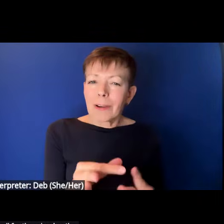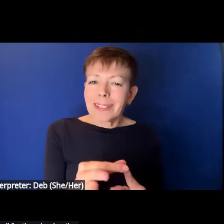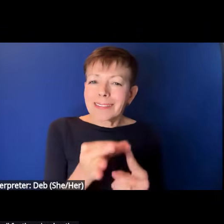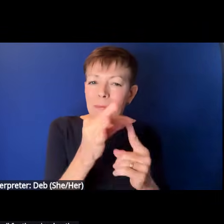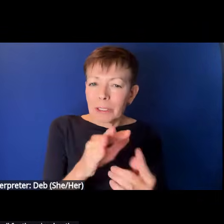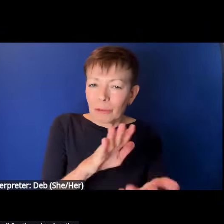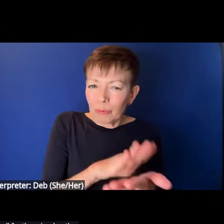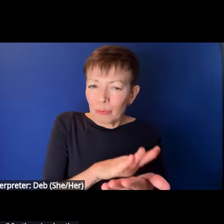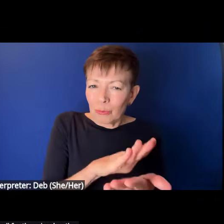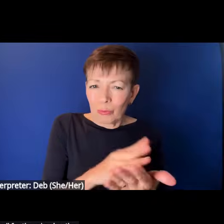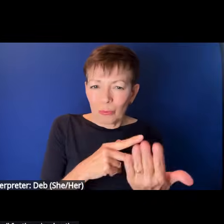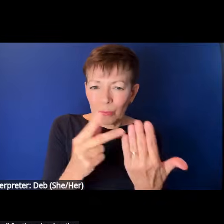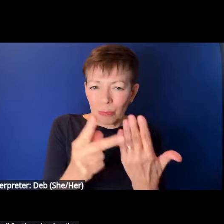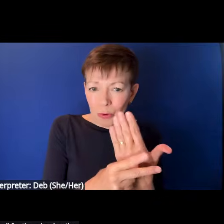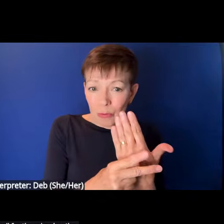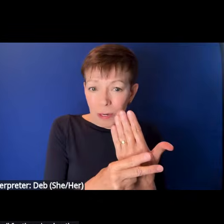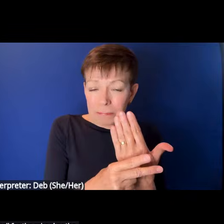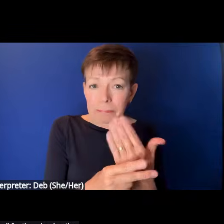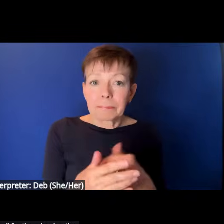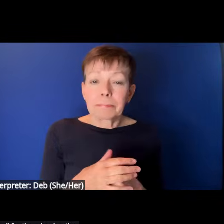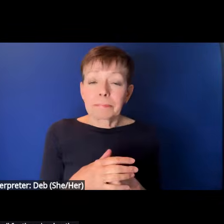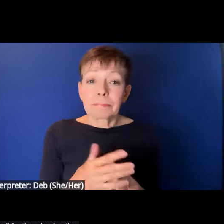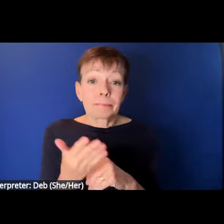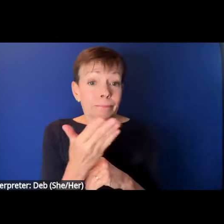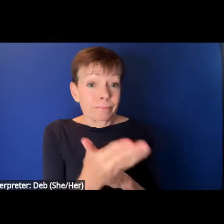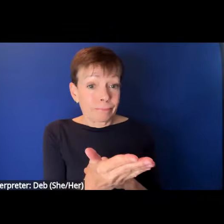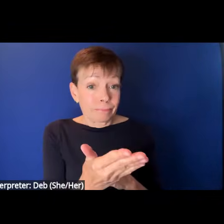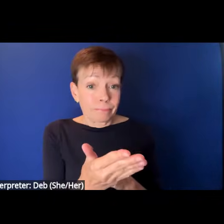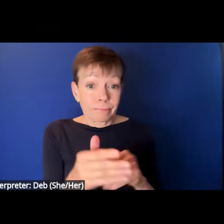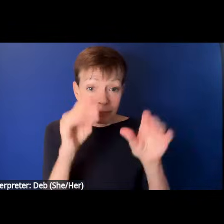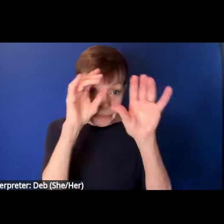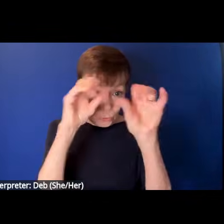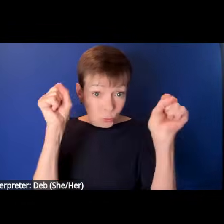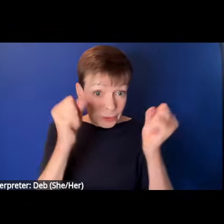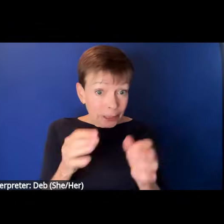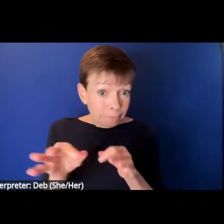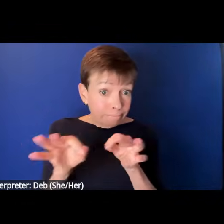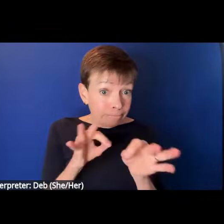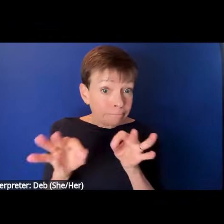academy. Our Associate Superintendent, I'll let you walk us through that.